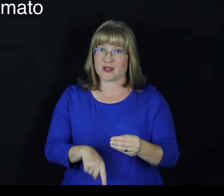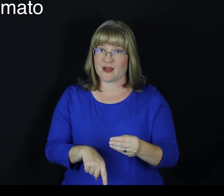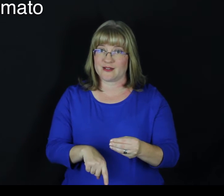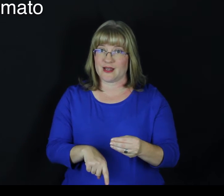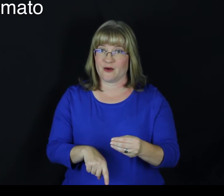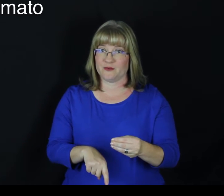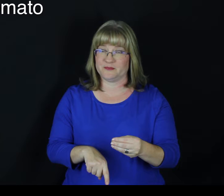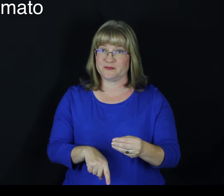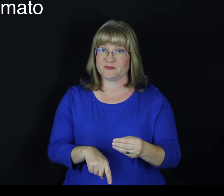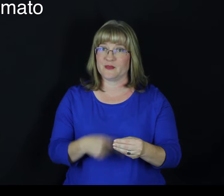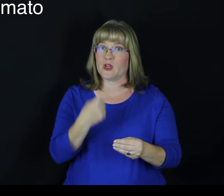to cut down.